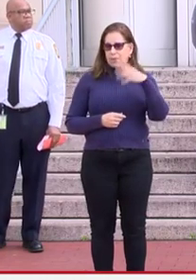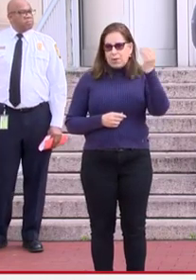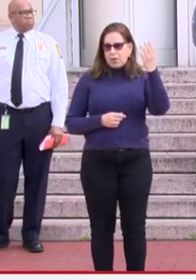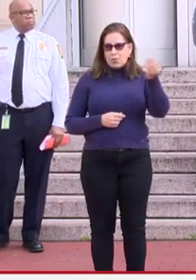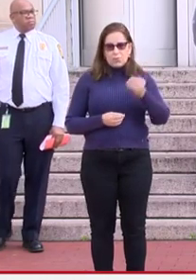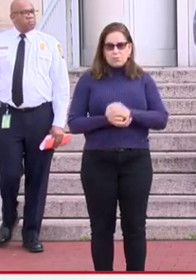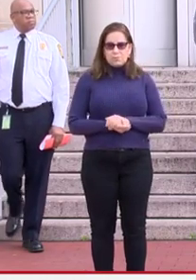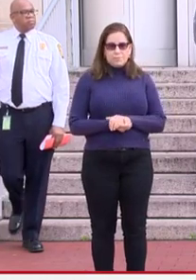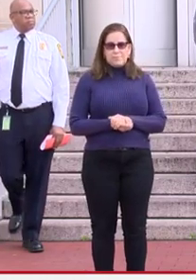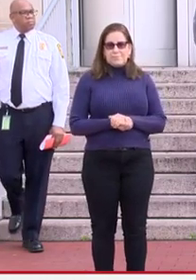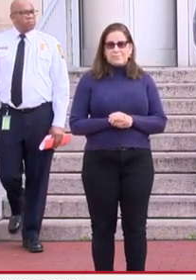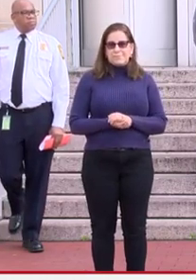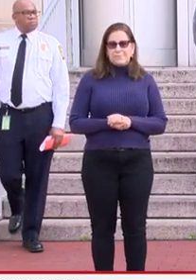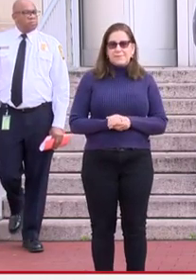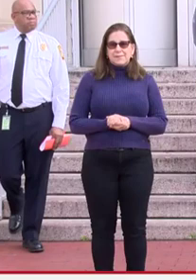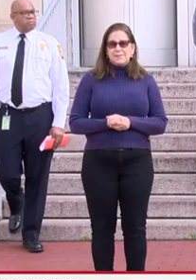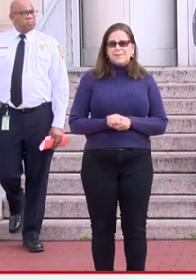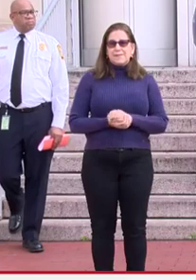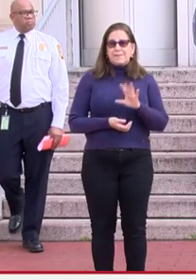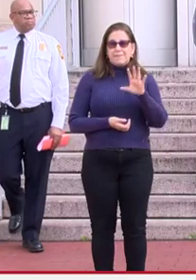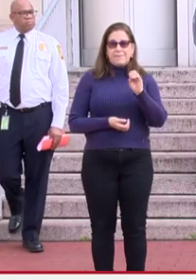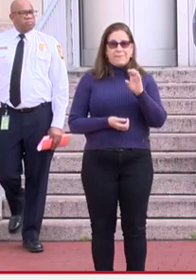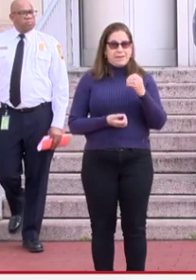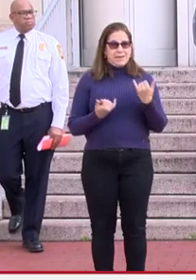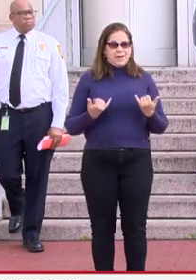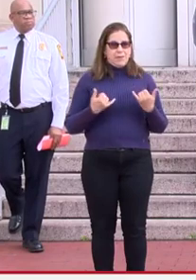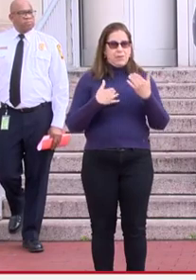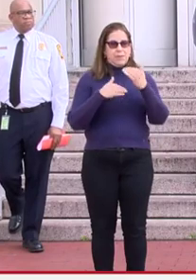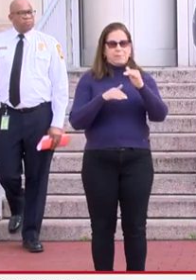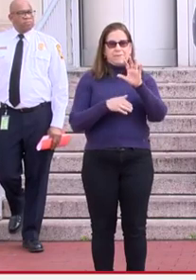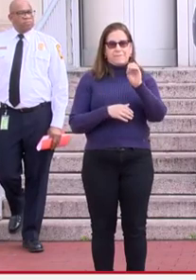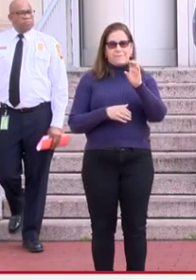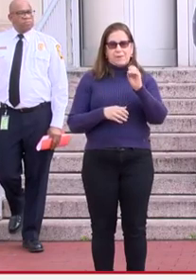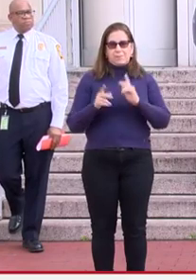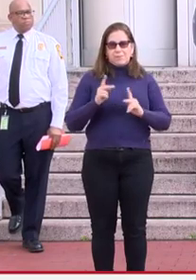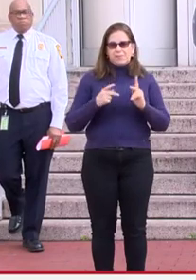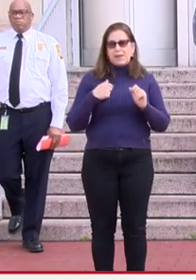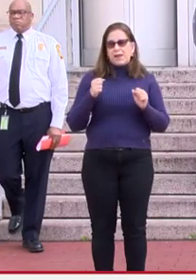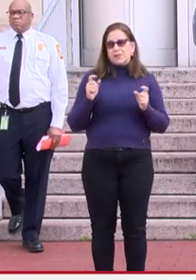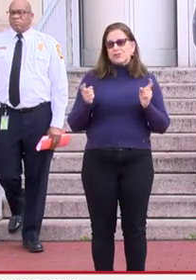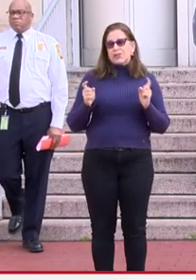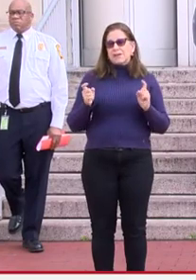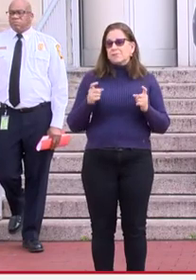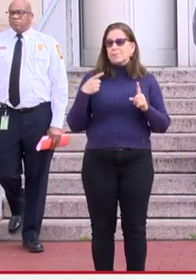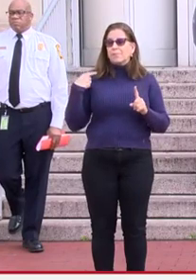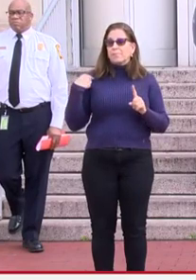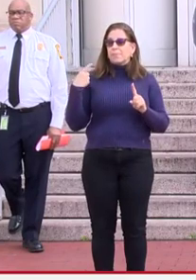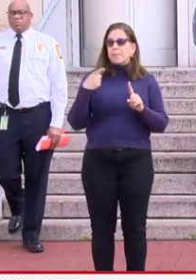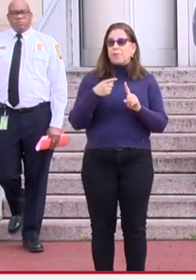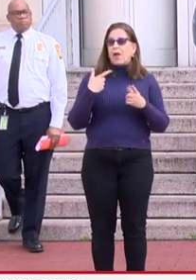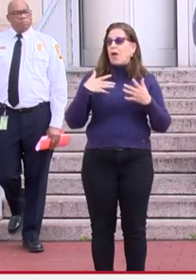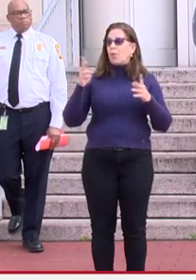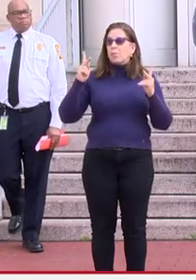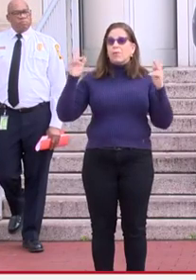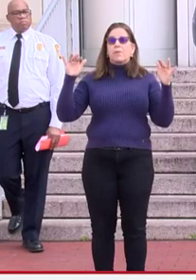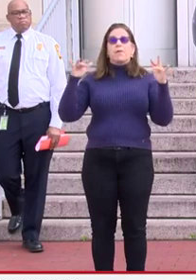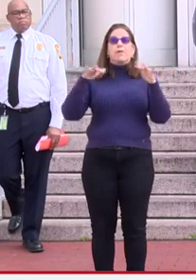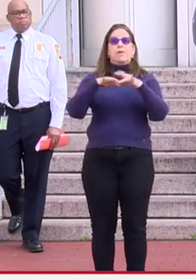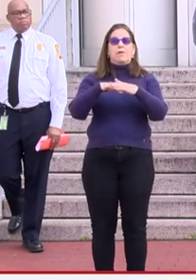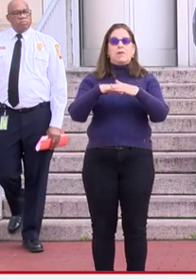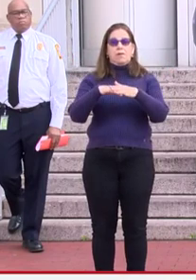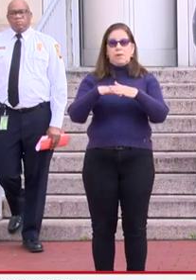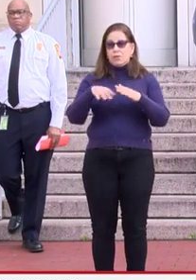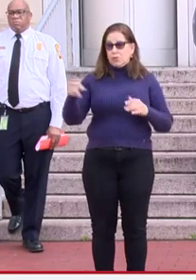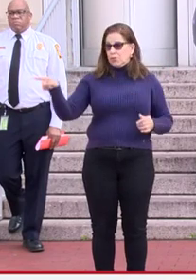25, at 50, we can update it, but we don't want anybody gathering. And actually, you all are sitting too